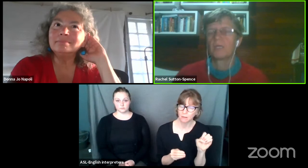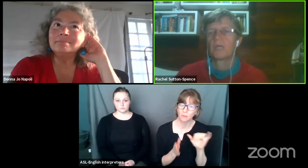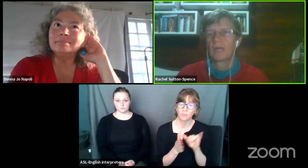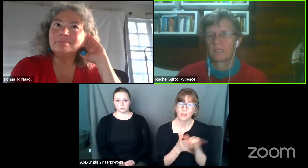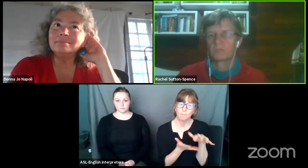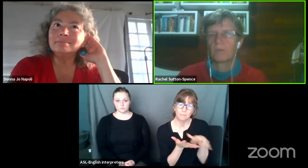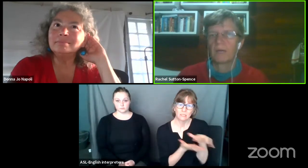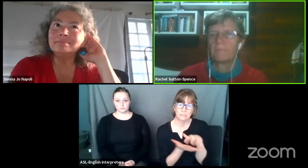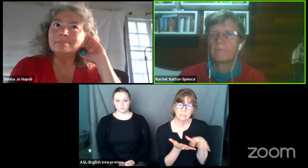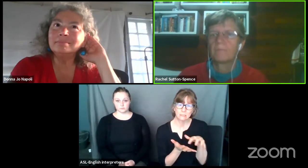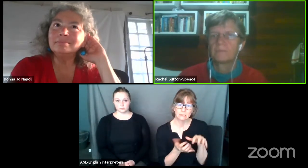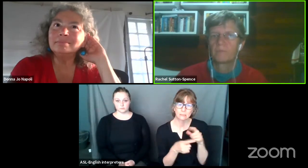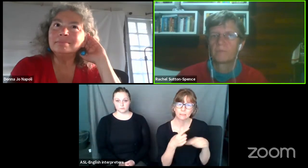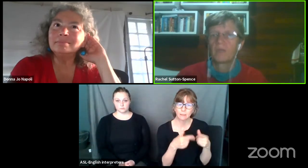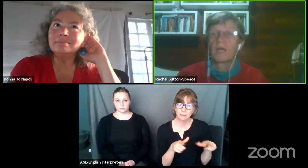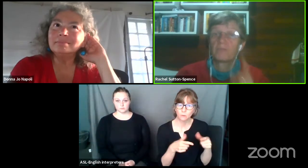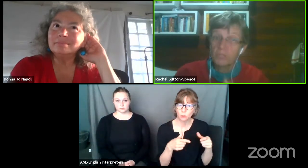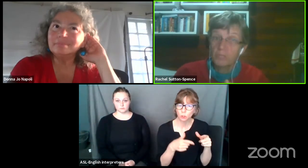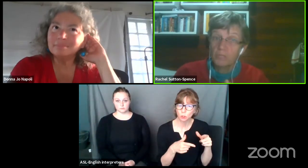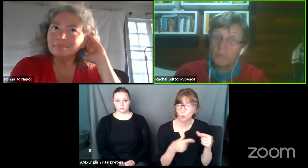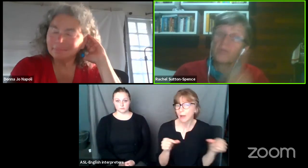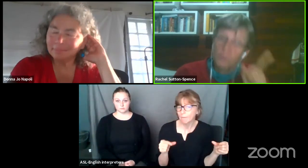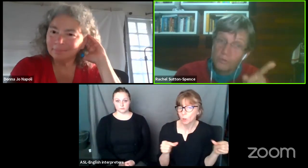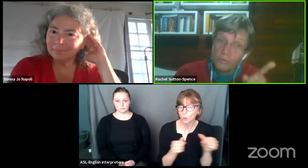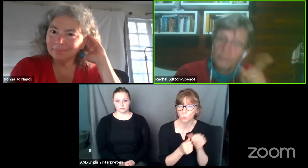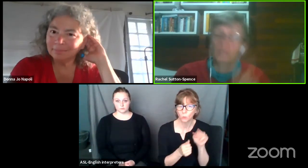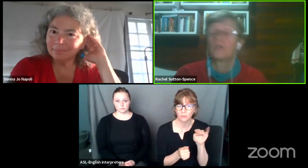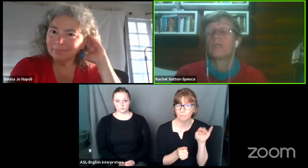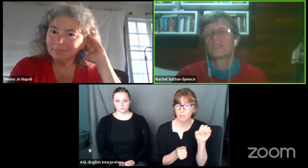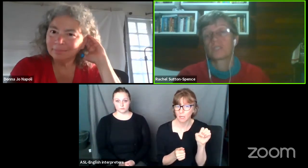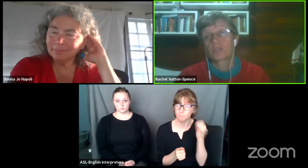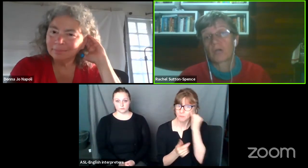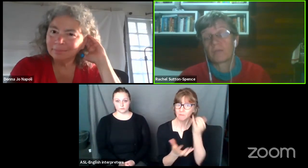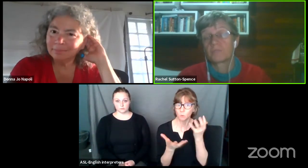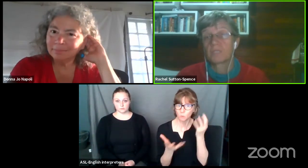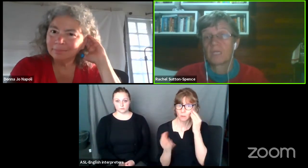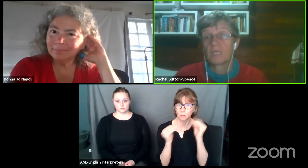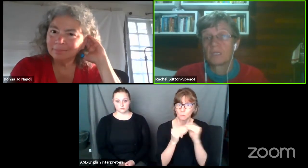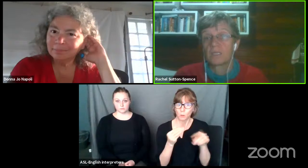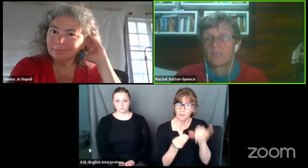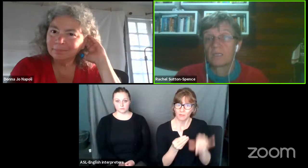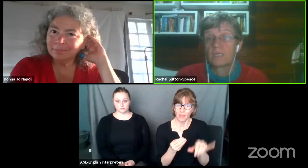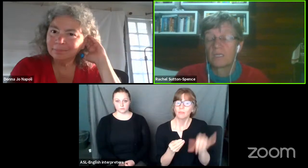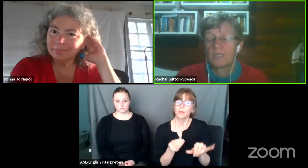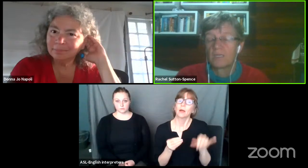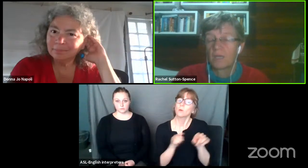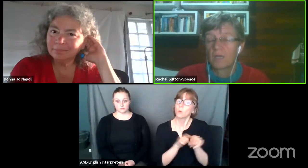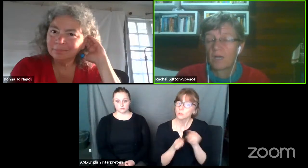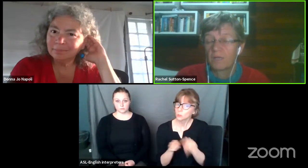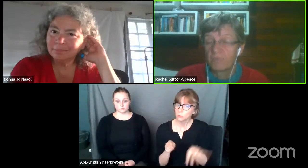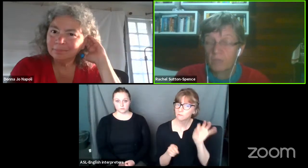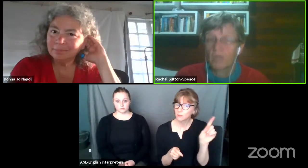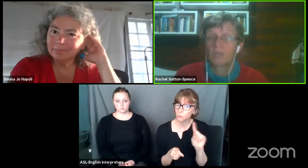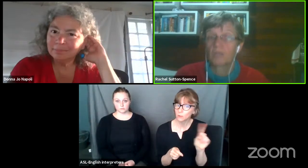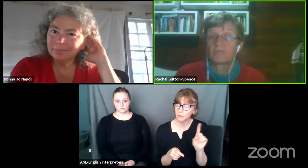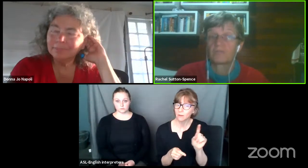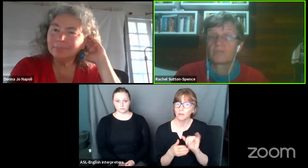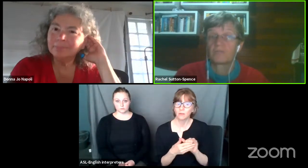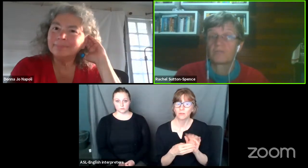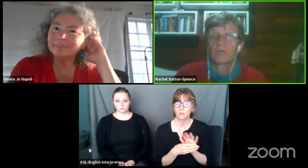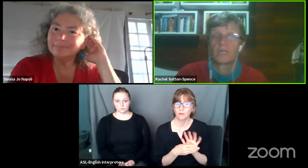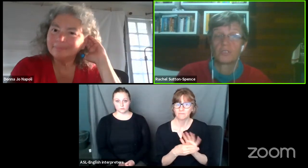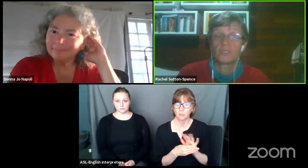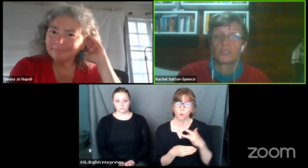grammar and mime. And if you want to know more, that's also described in the video, The Heart of